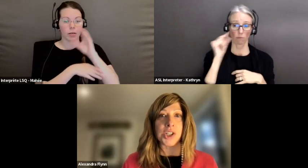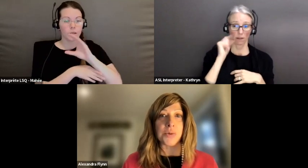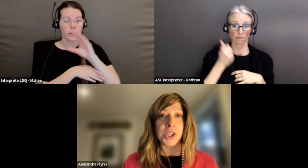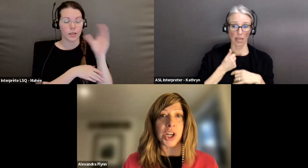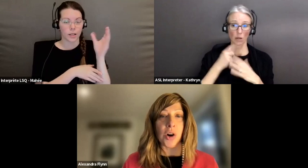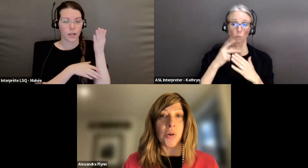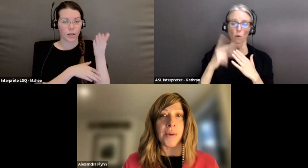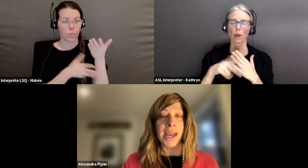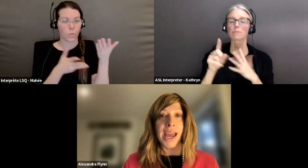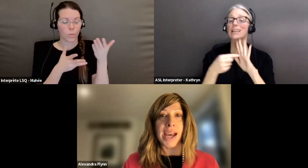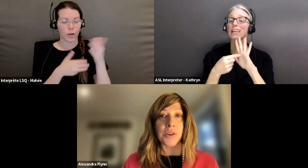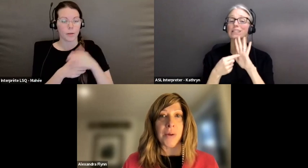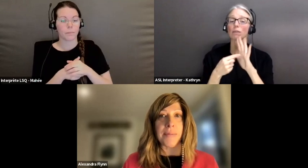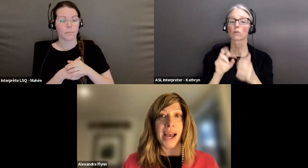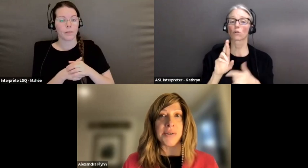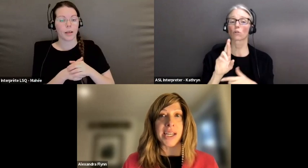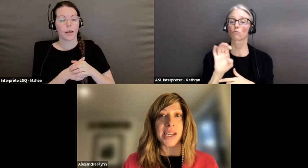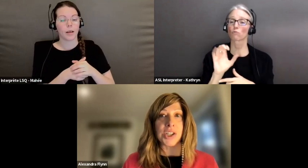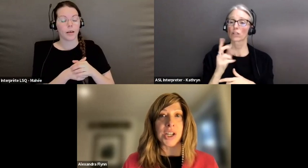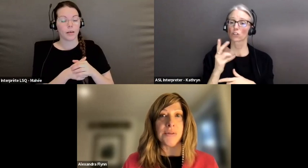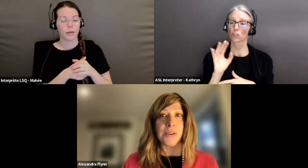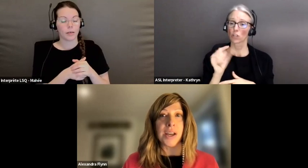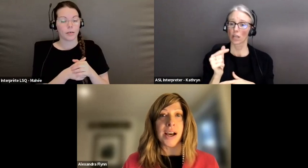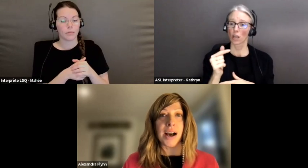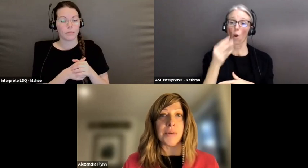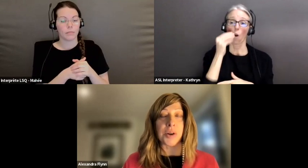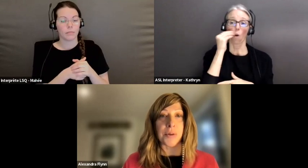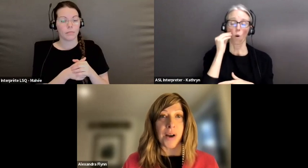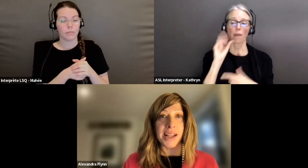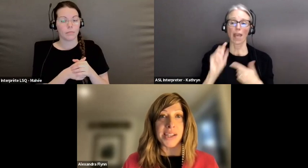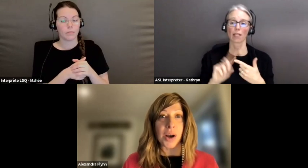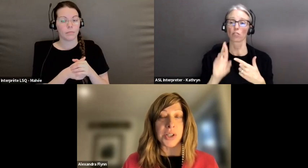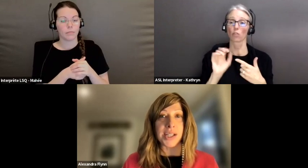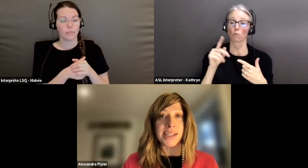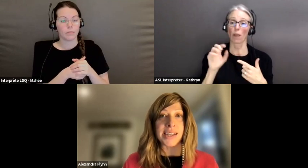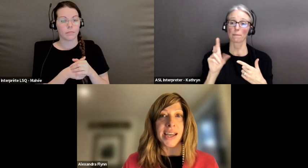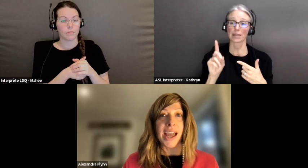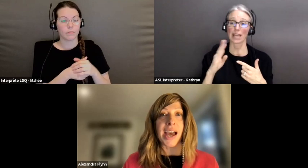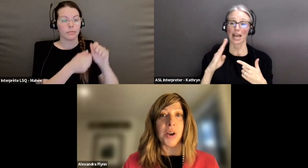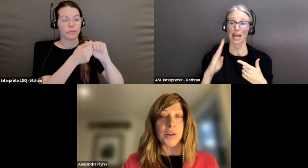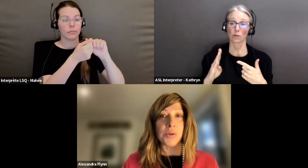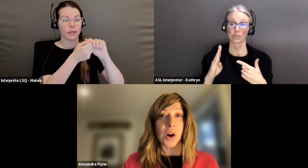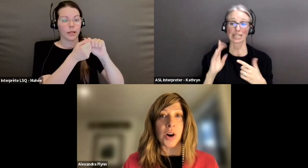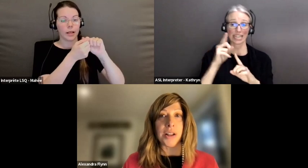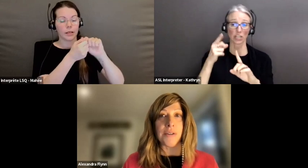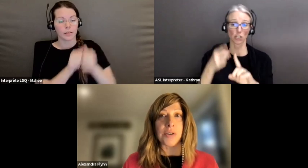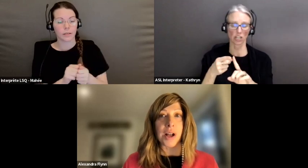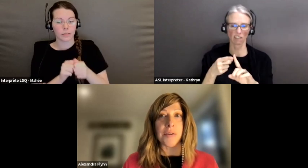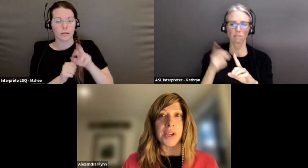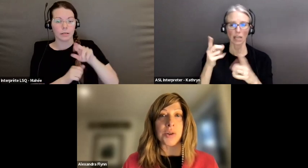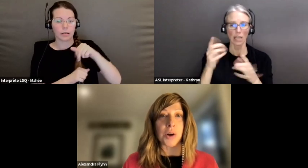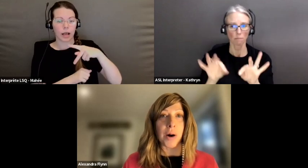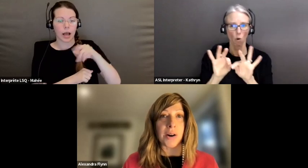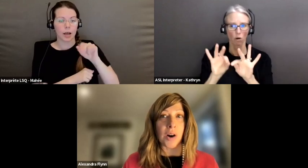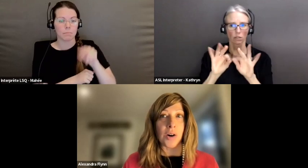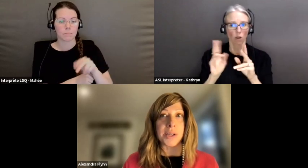programs such as Reaching Home and the Rapid Housing Initiative to provide these options. And we also call on the federal